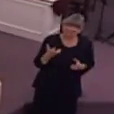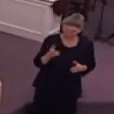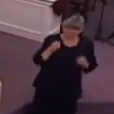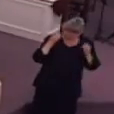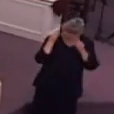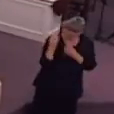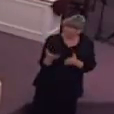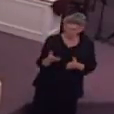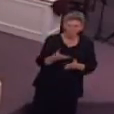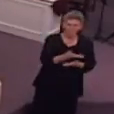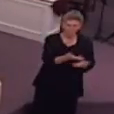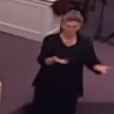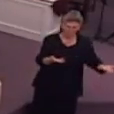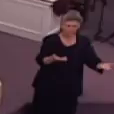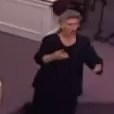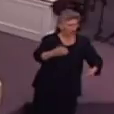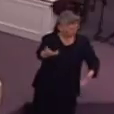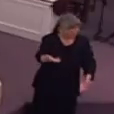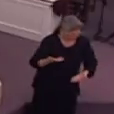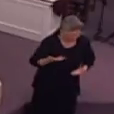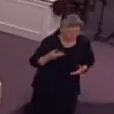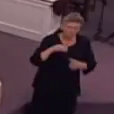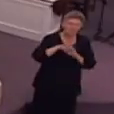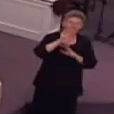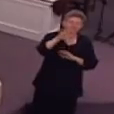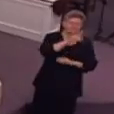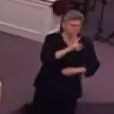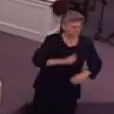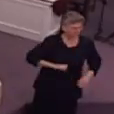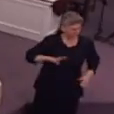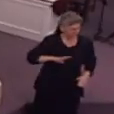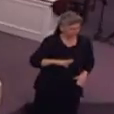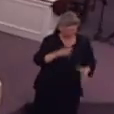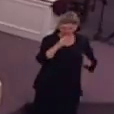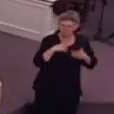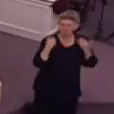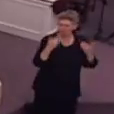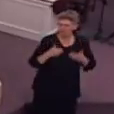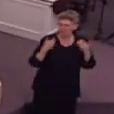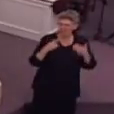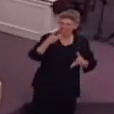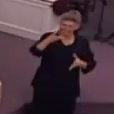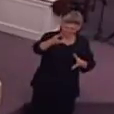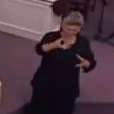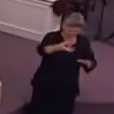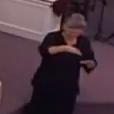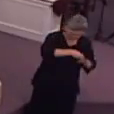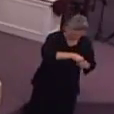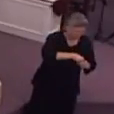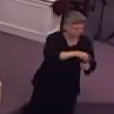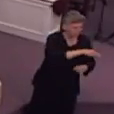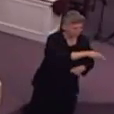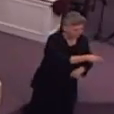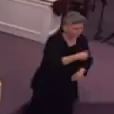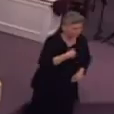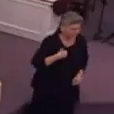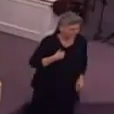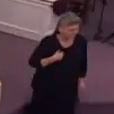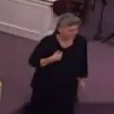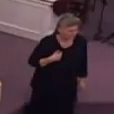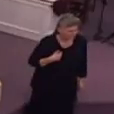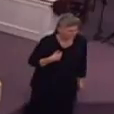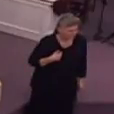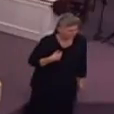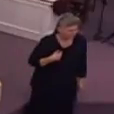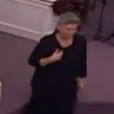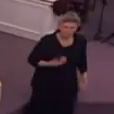all to know they are welcome in his kingdom. Come on, I'm so glad that he's included you and me, aren't you? Come